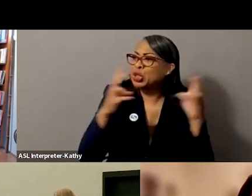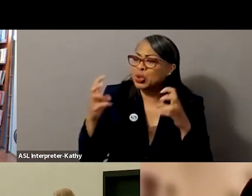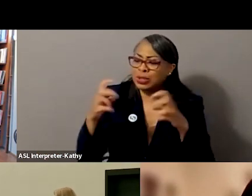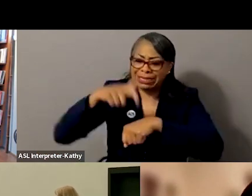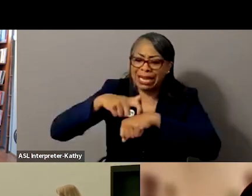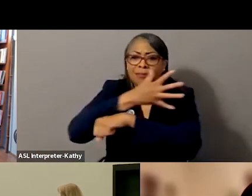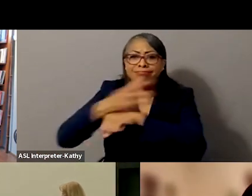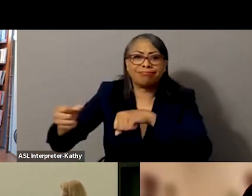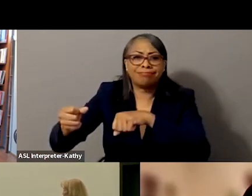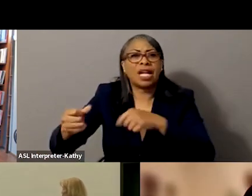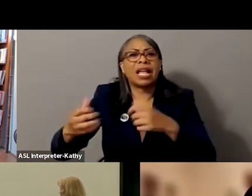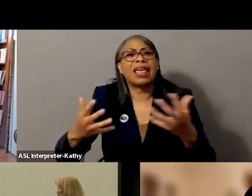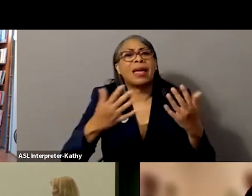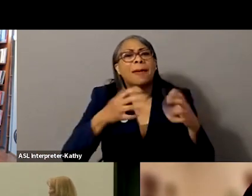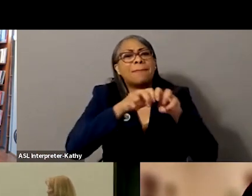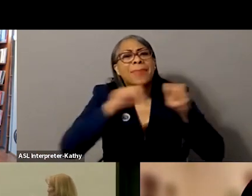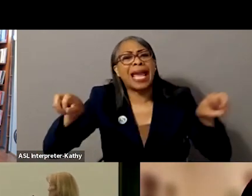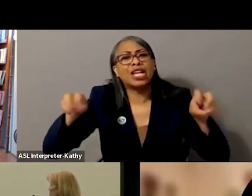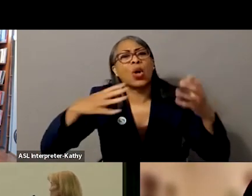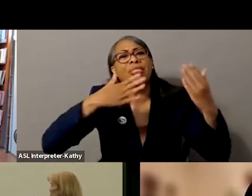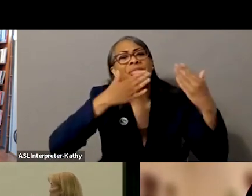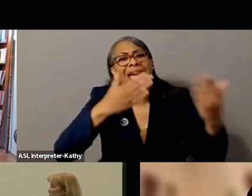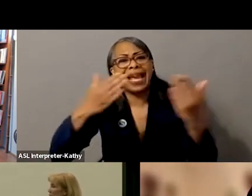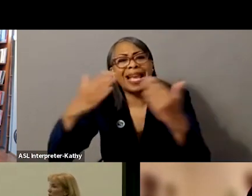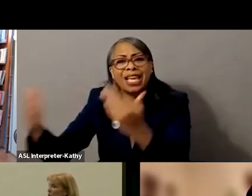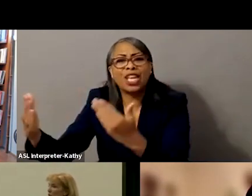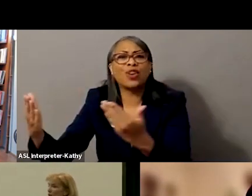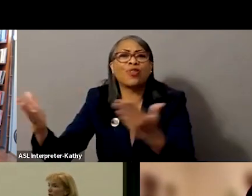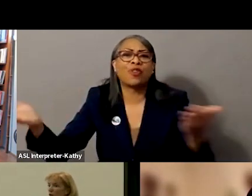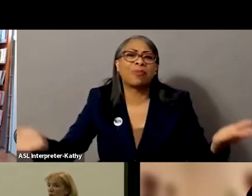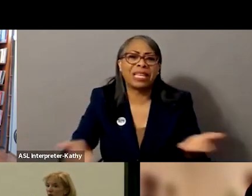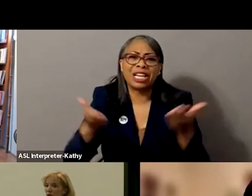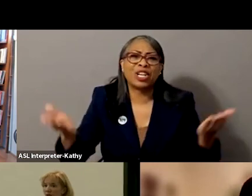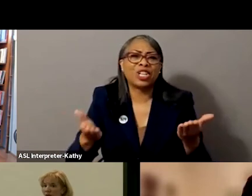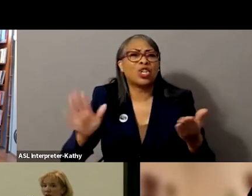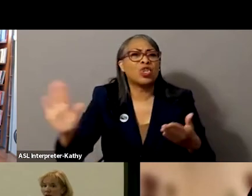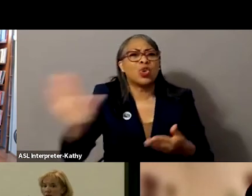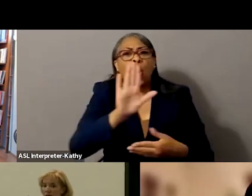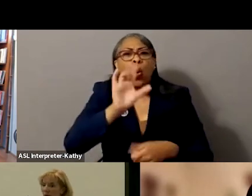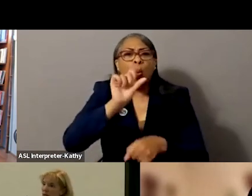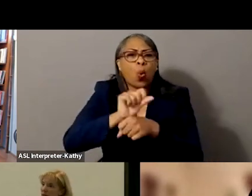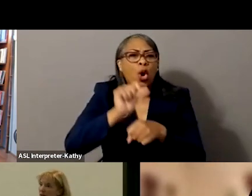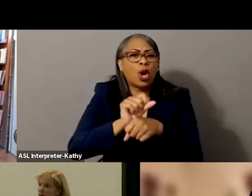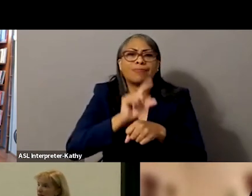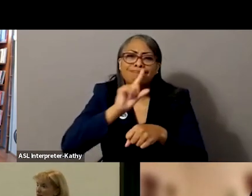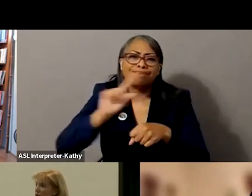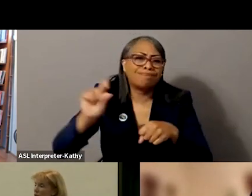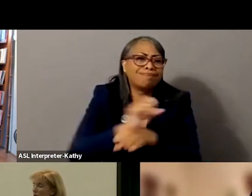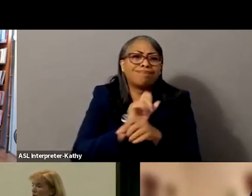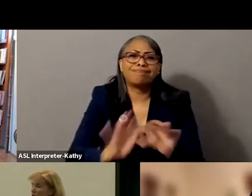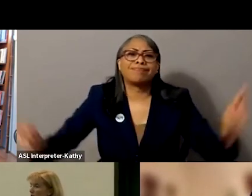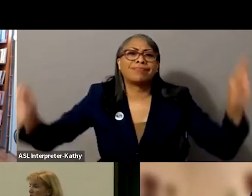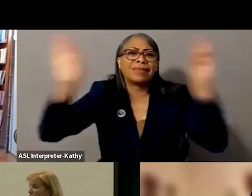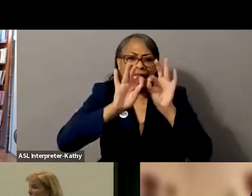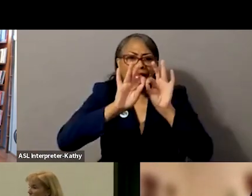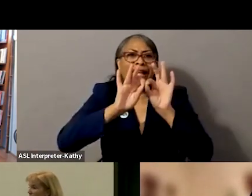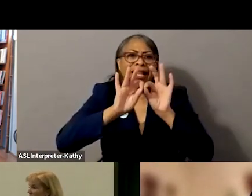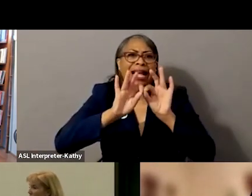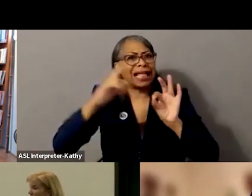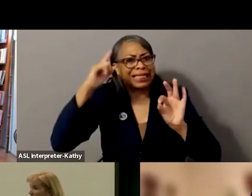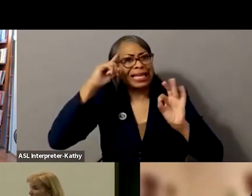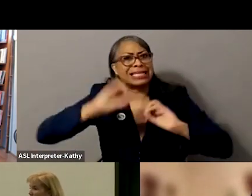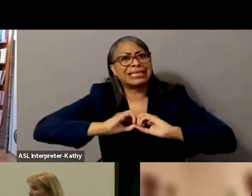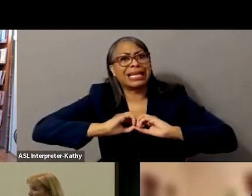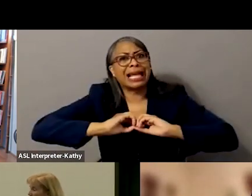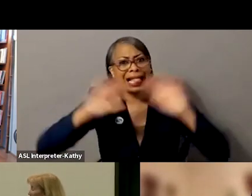for being here. Really, this is such important work. I hope is clear and I think signaled by your being